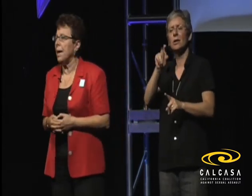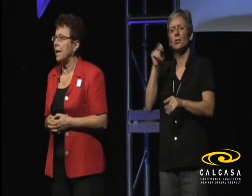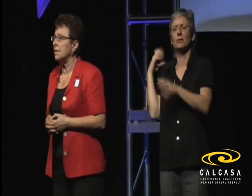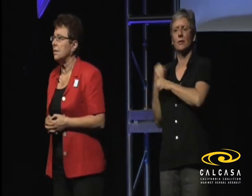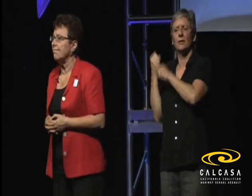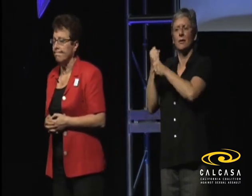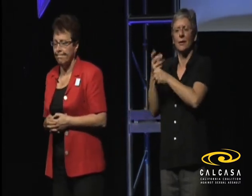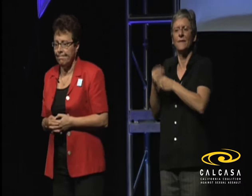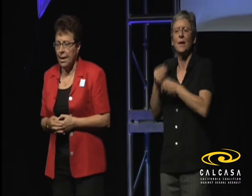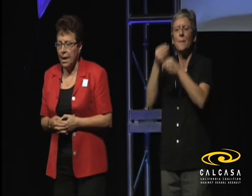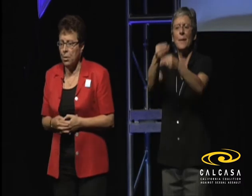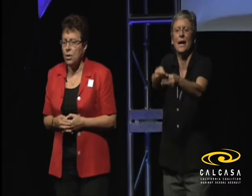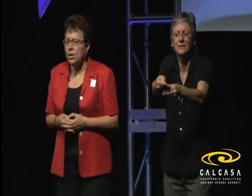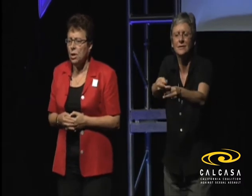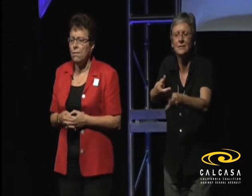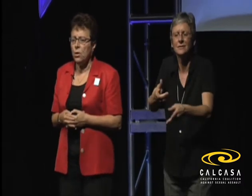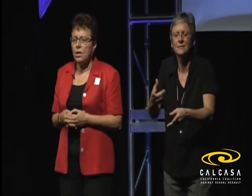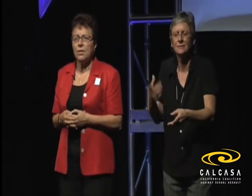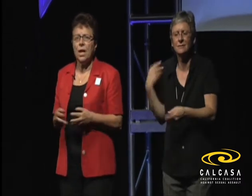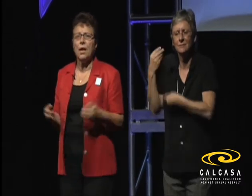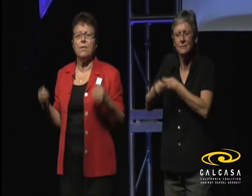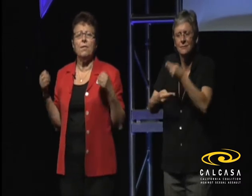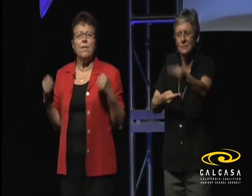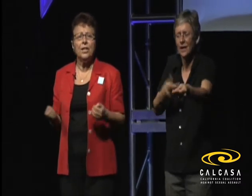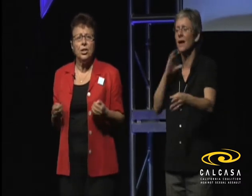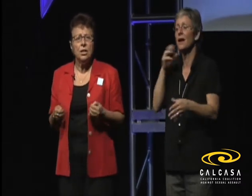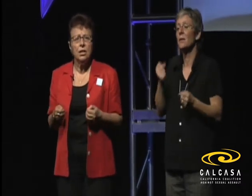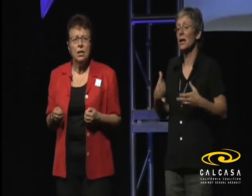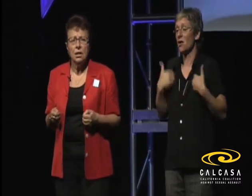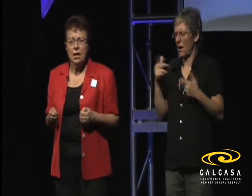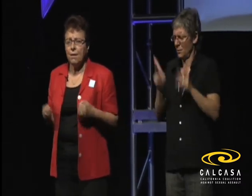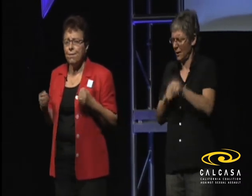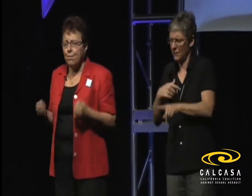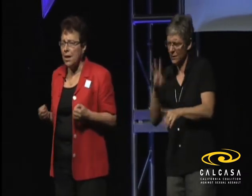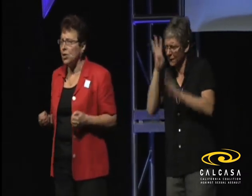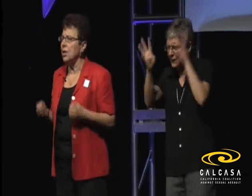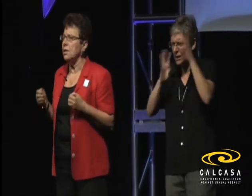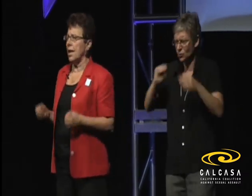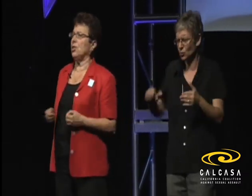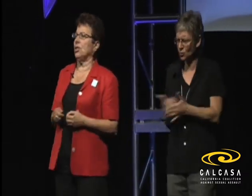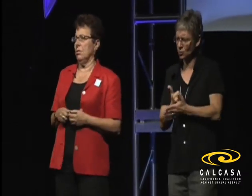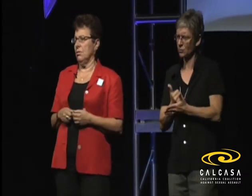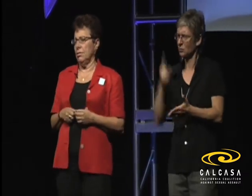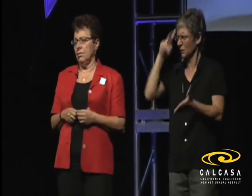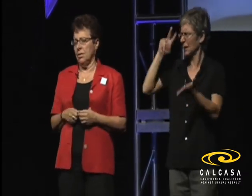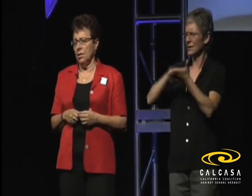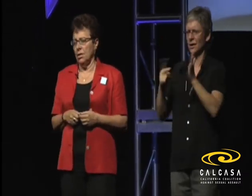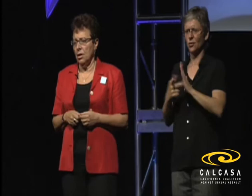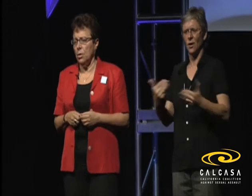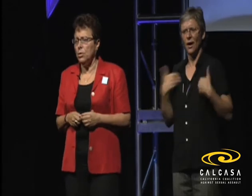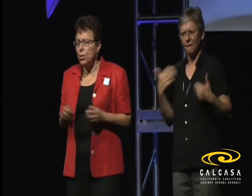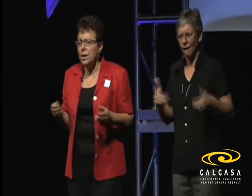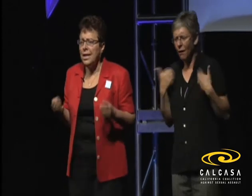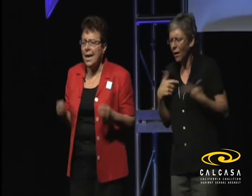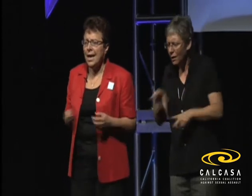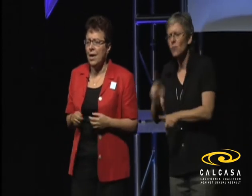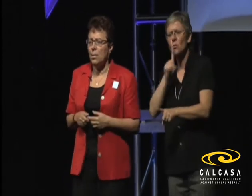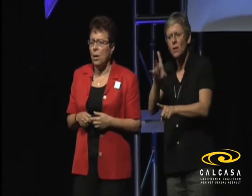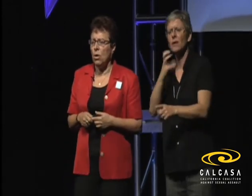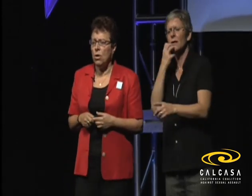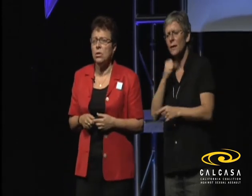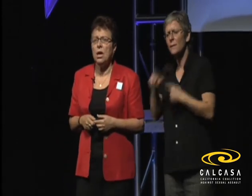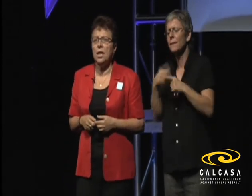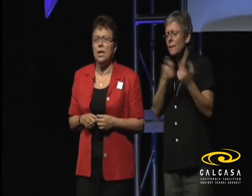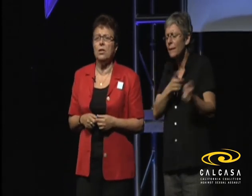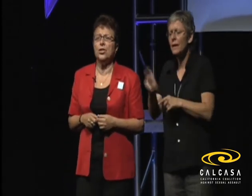must be passed. And because young folks have a lot of invention and fresh intention. We would really care